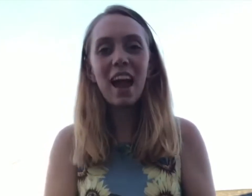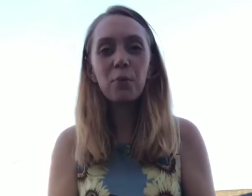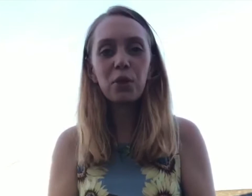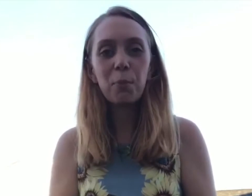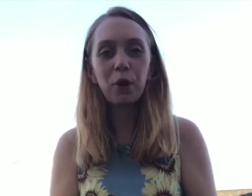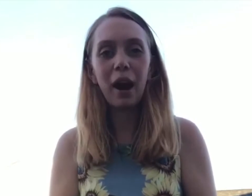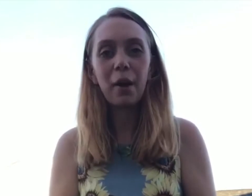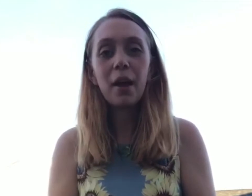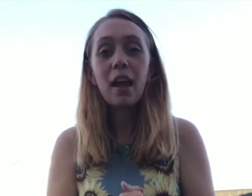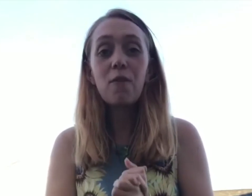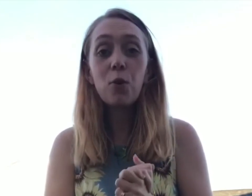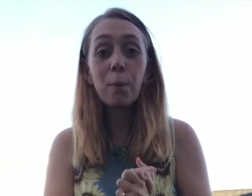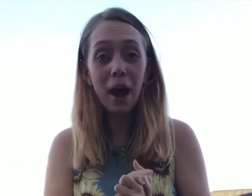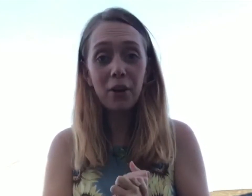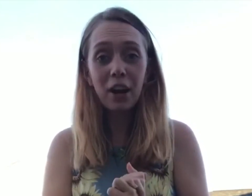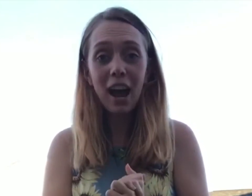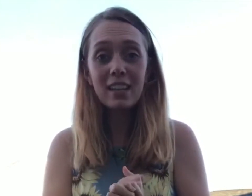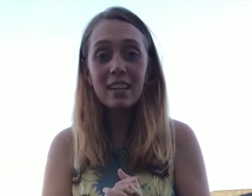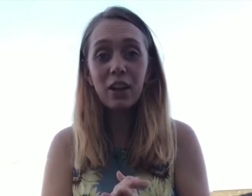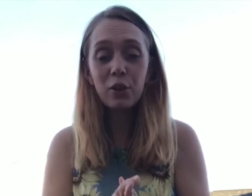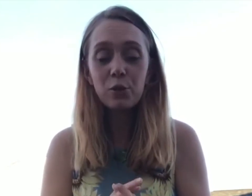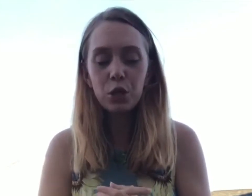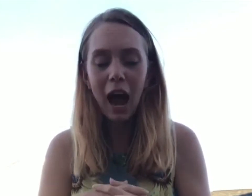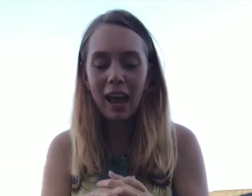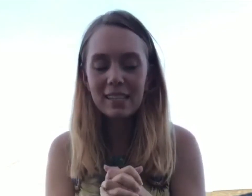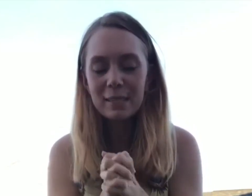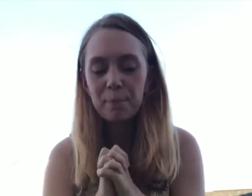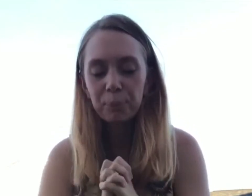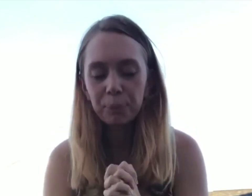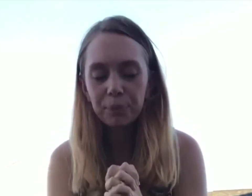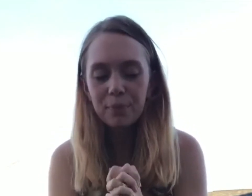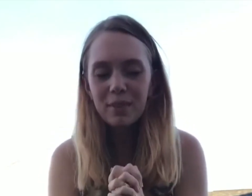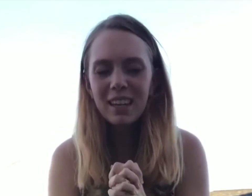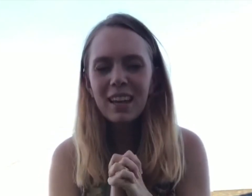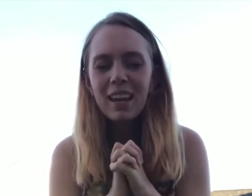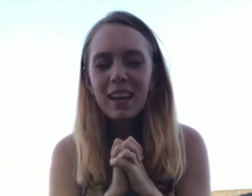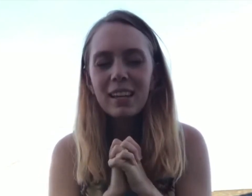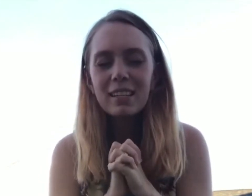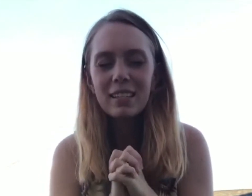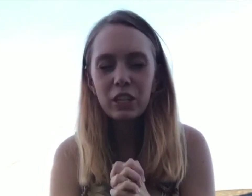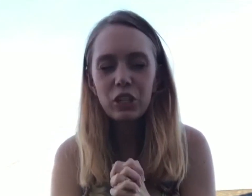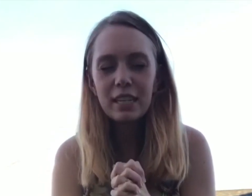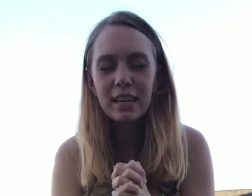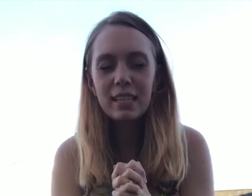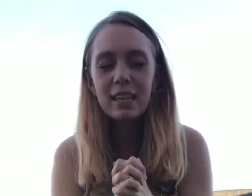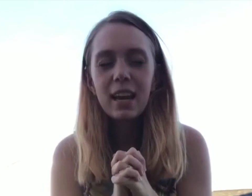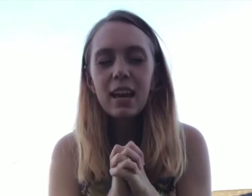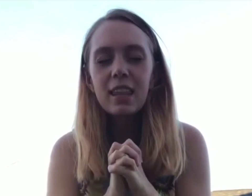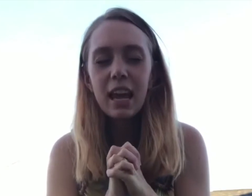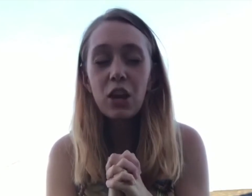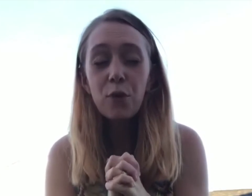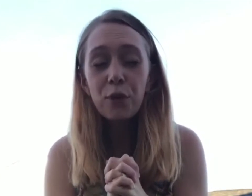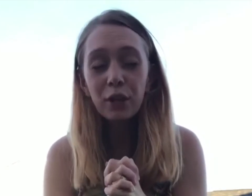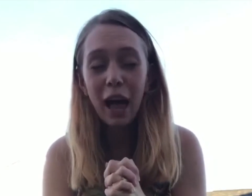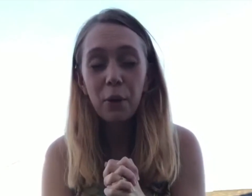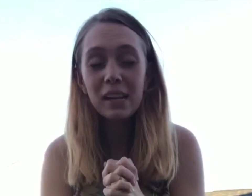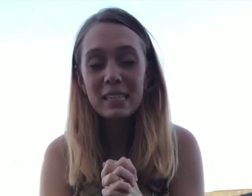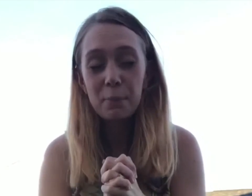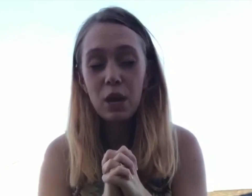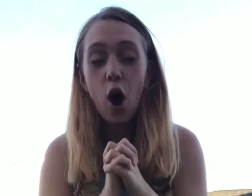with a prayer. If you'll bow your heads and close your eyes. Dear Jesus, thank you for allowing us to be on